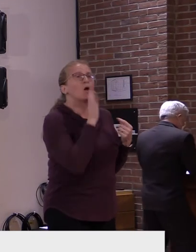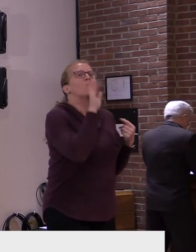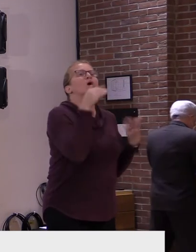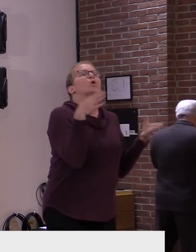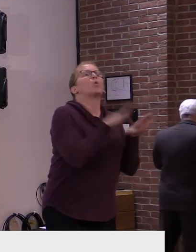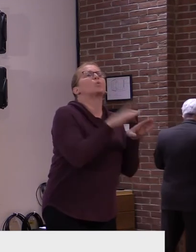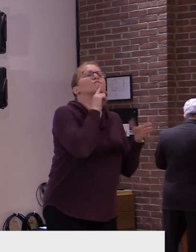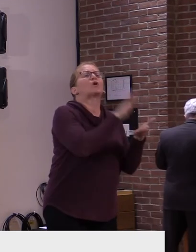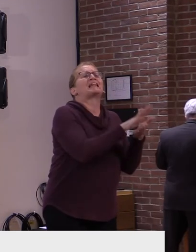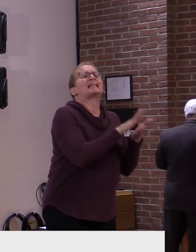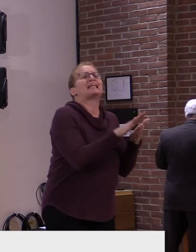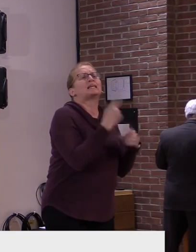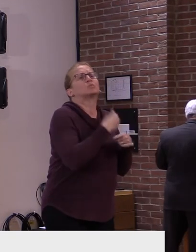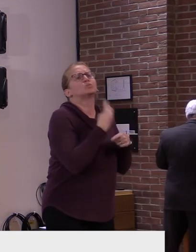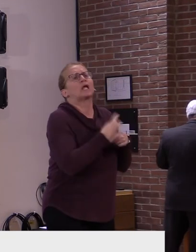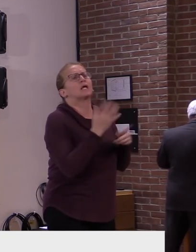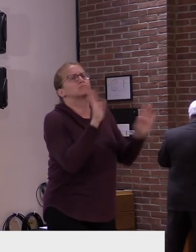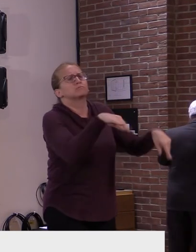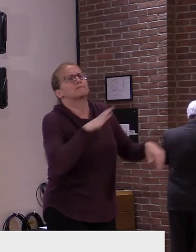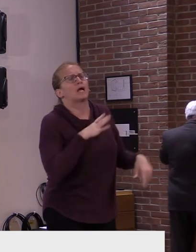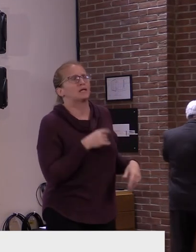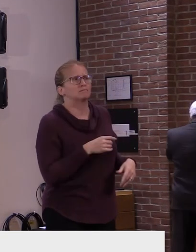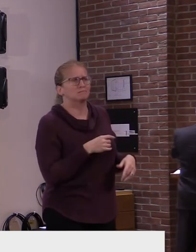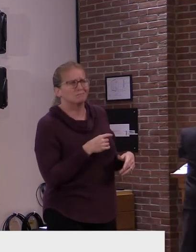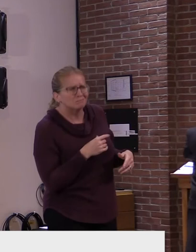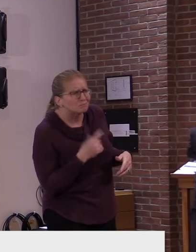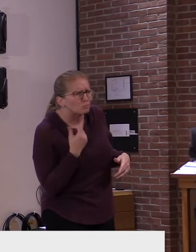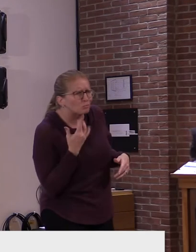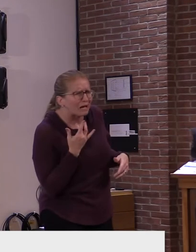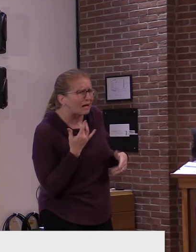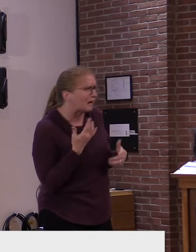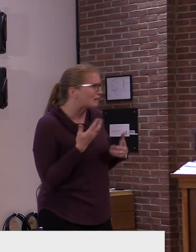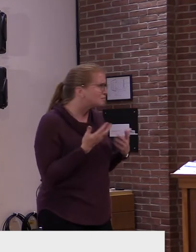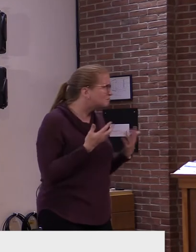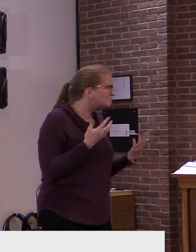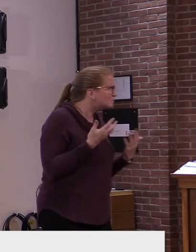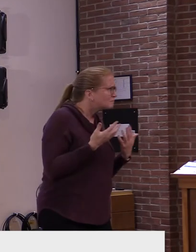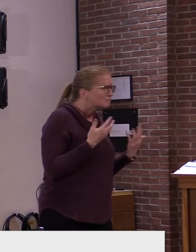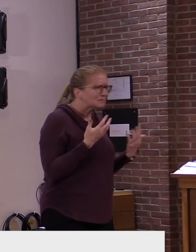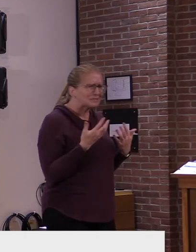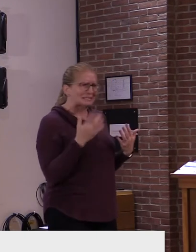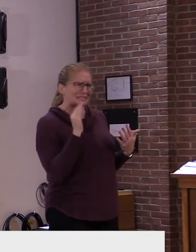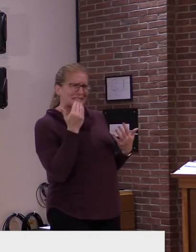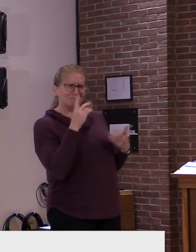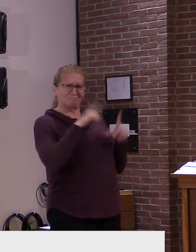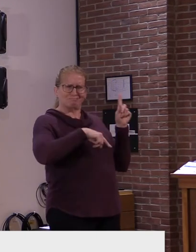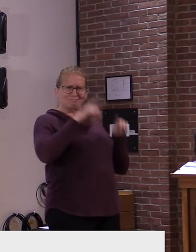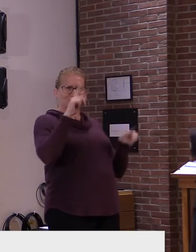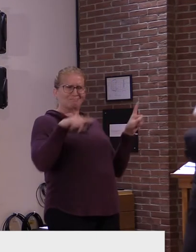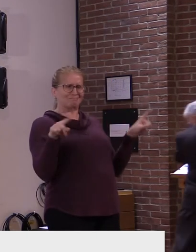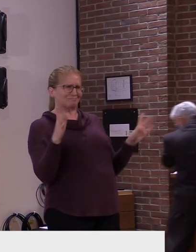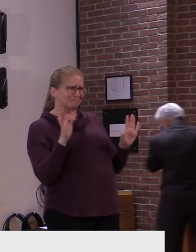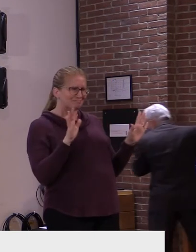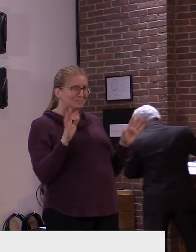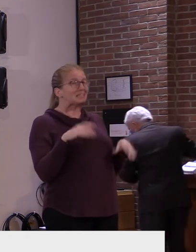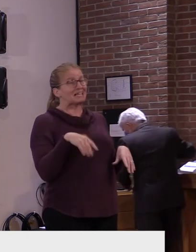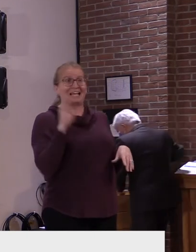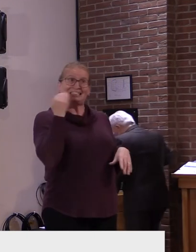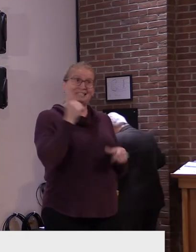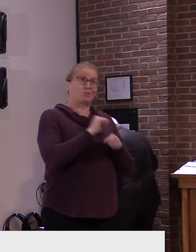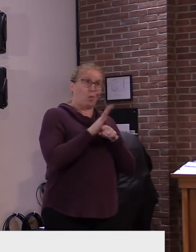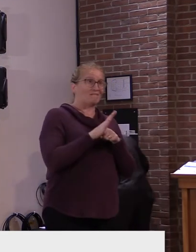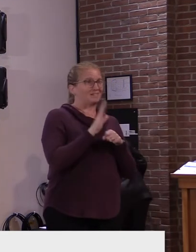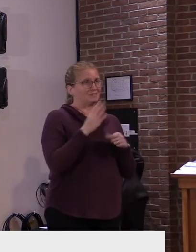fine um and given the fact that this is going to be going on for a while we're going to be living with this it seems as if